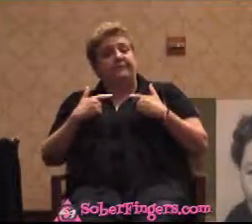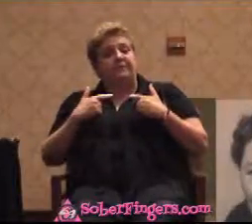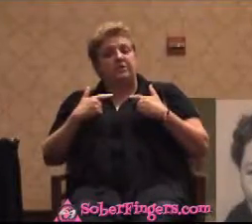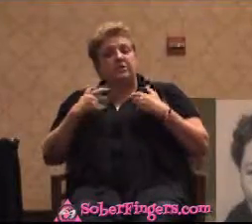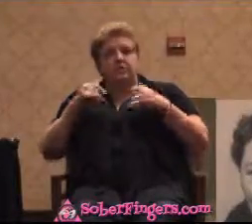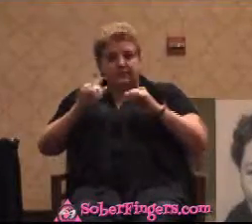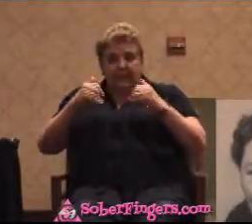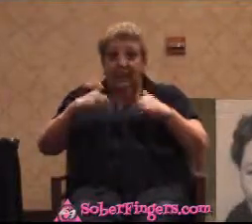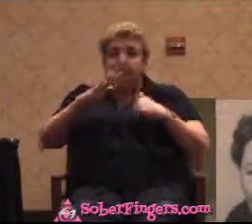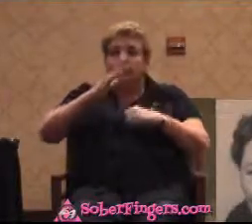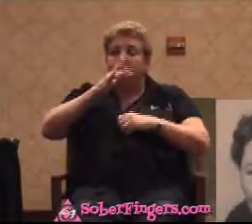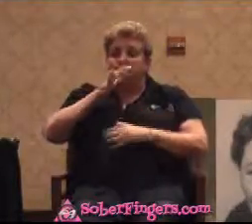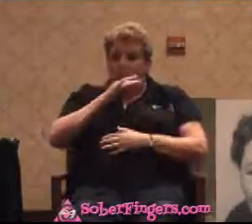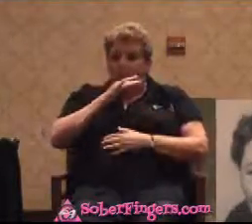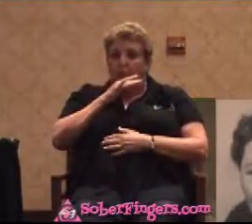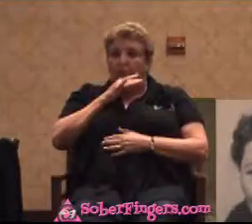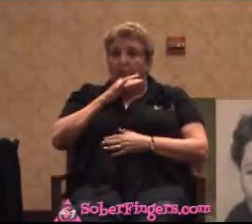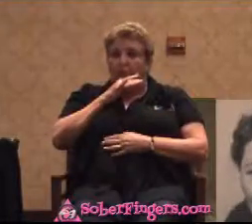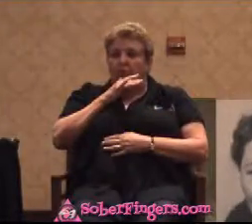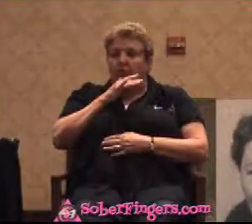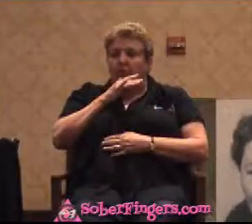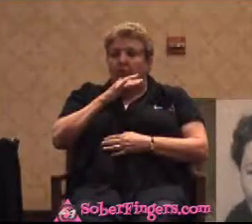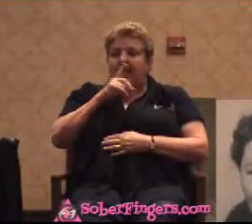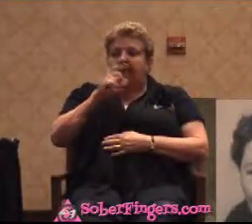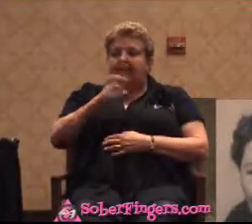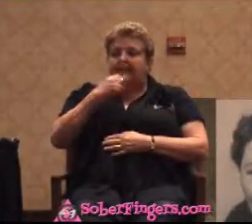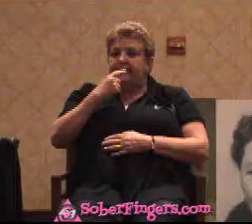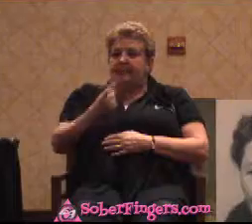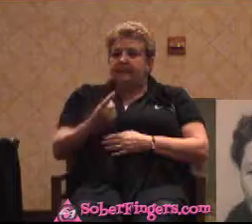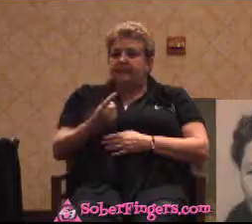her. And I need to tell you that I don't particularly feel that way.